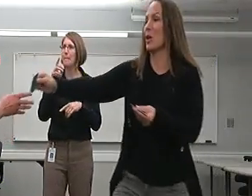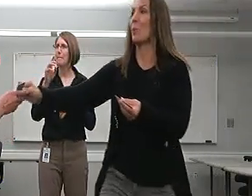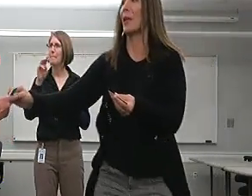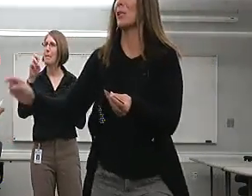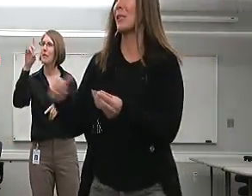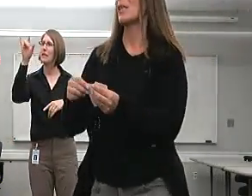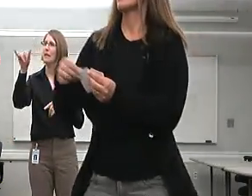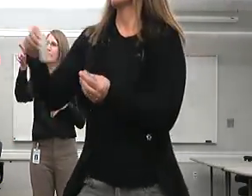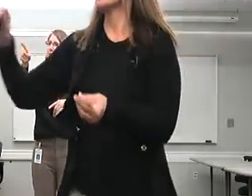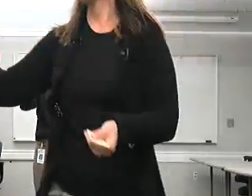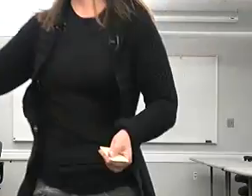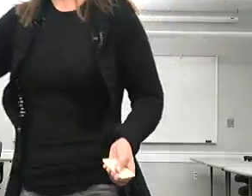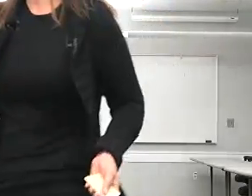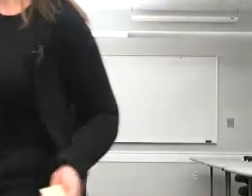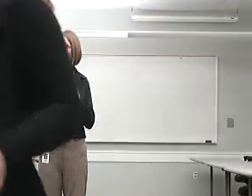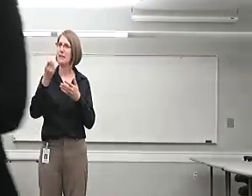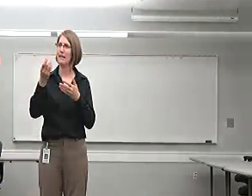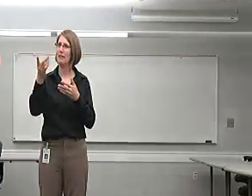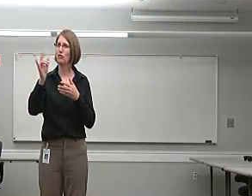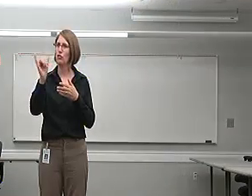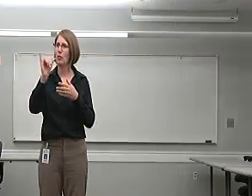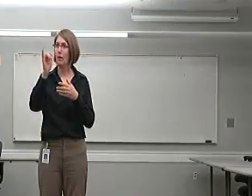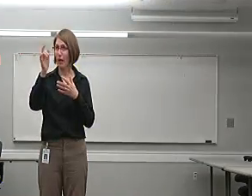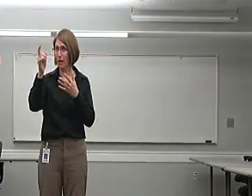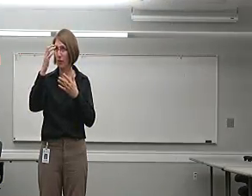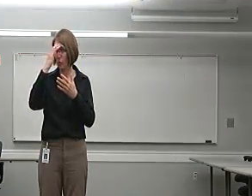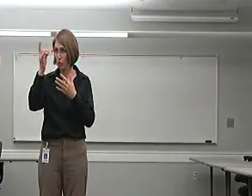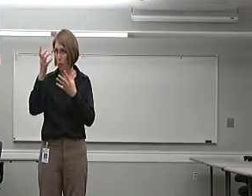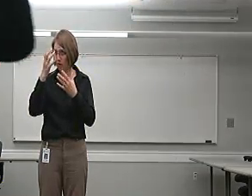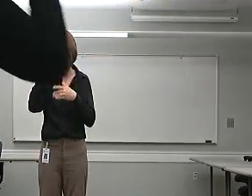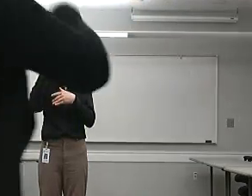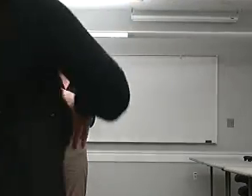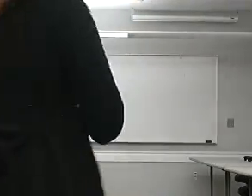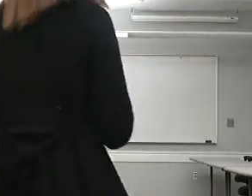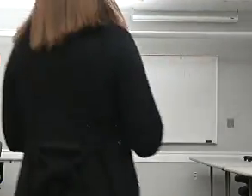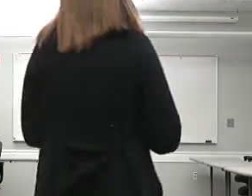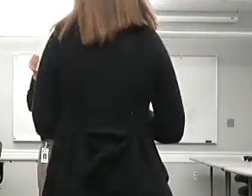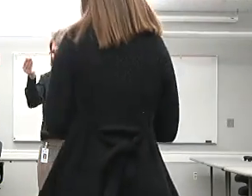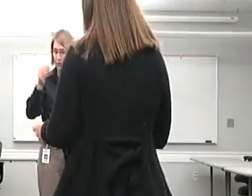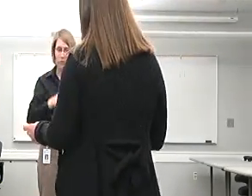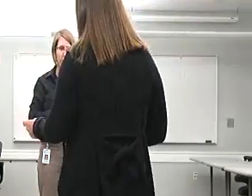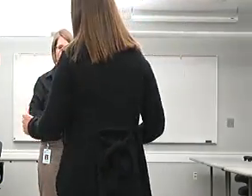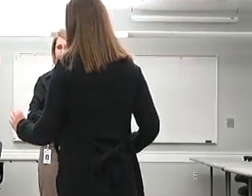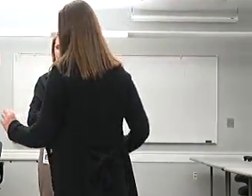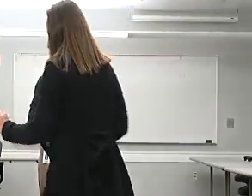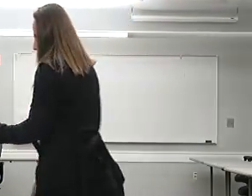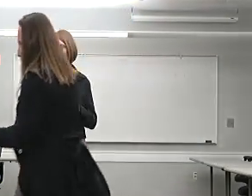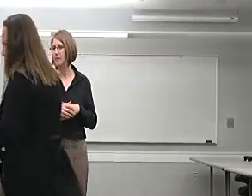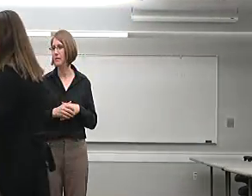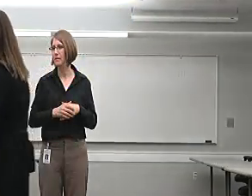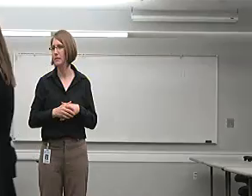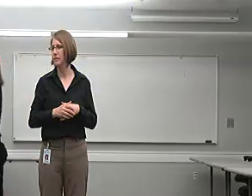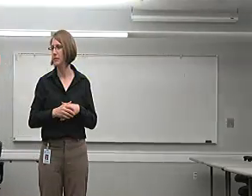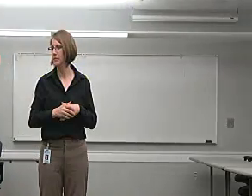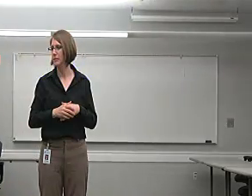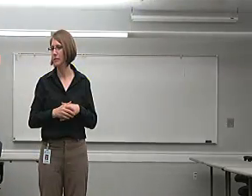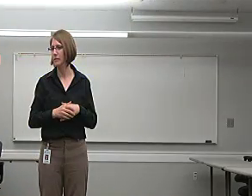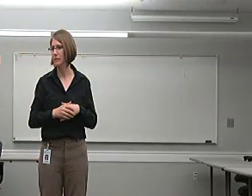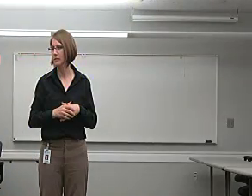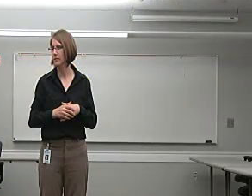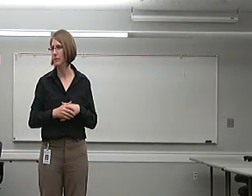sorry. No, because you want to know. Yes. No, Thank you. So sorry. No. And there you go. And you guys are